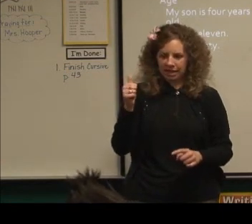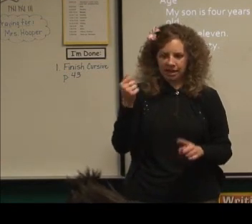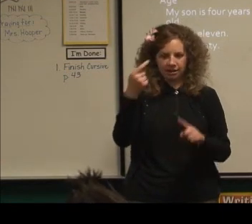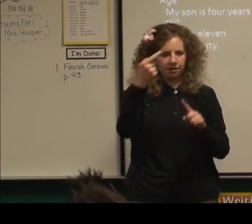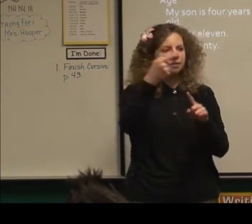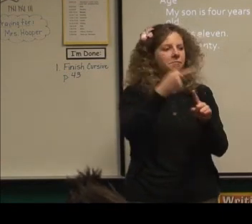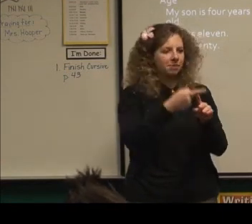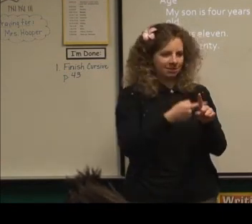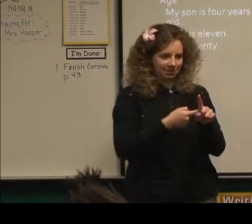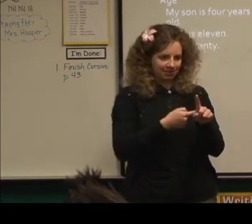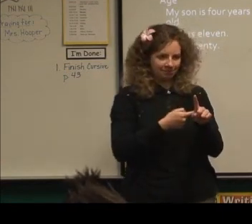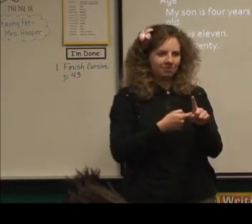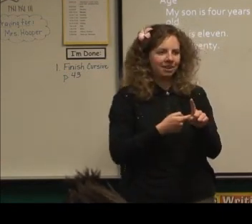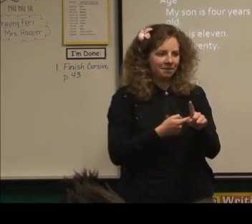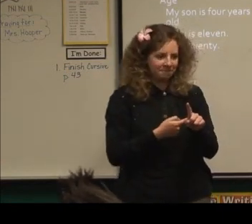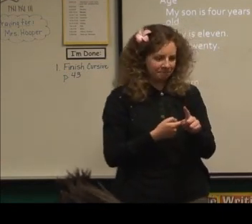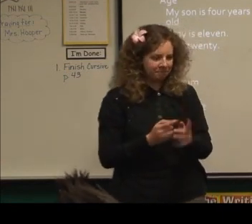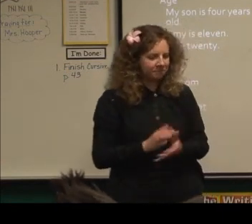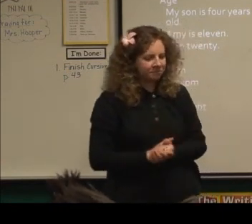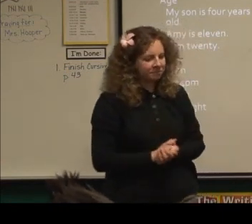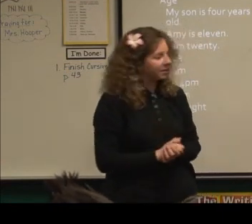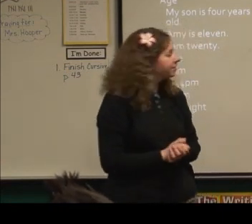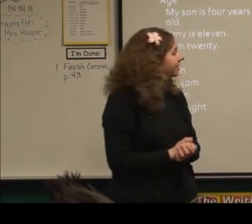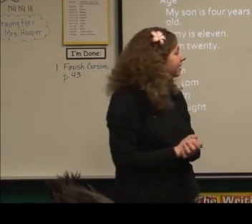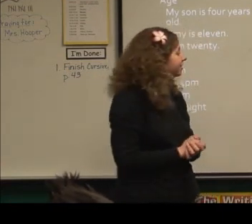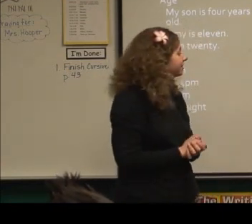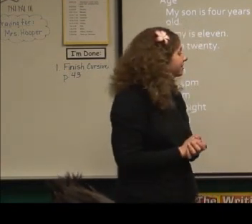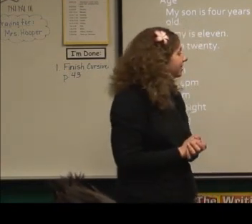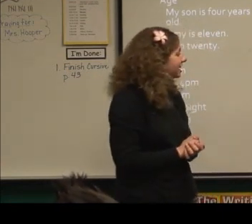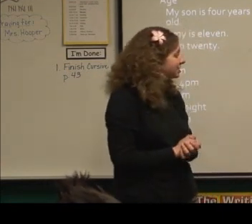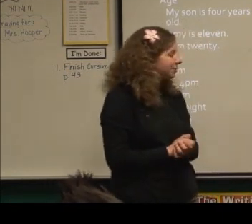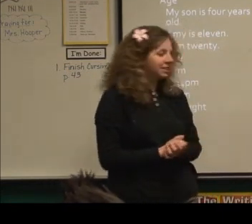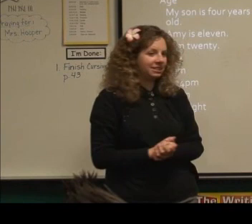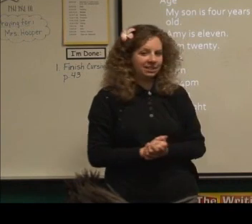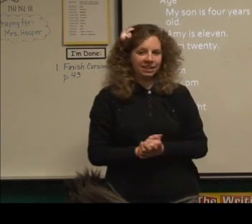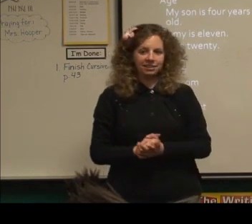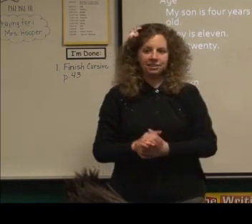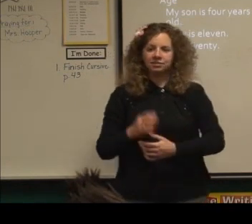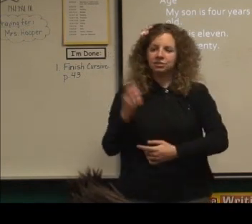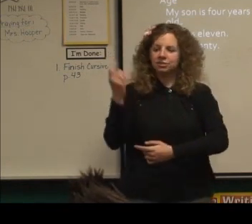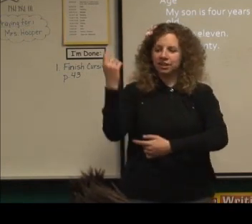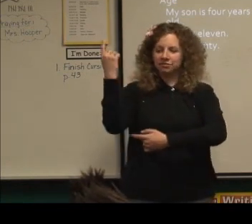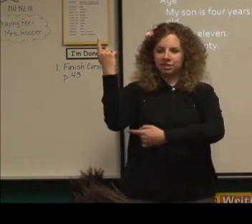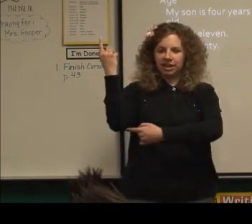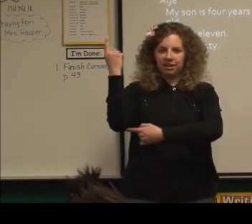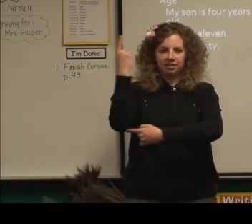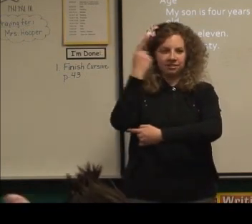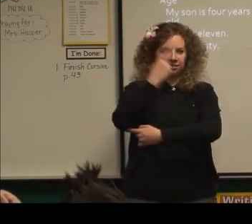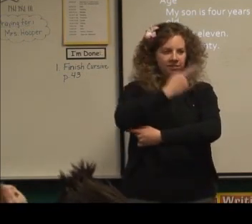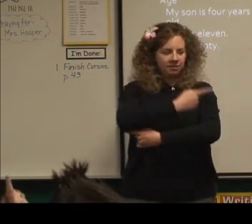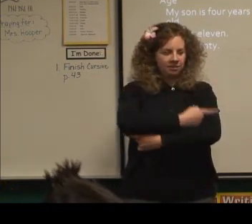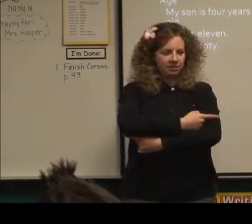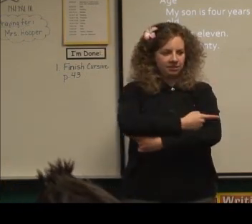10 months. Okay. Then the last one is days. So the sign for day is